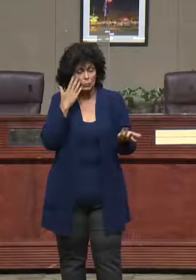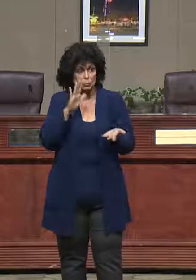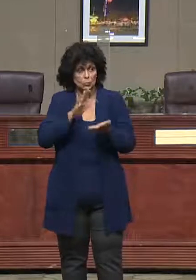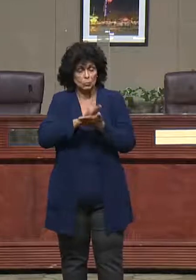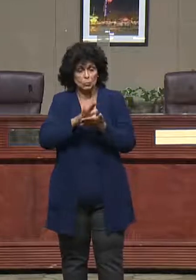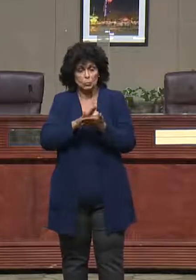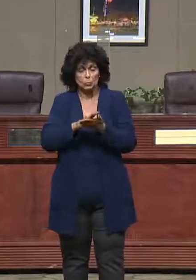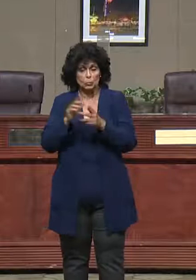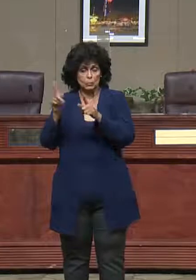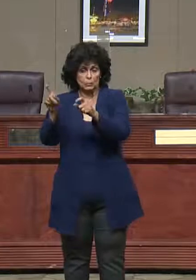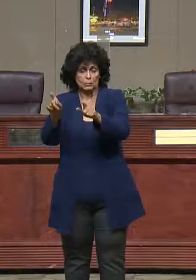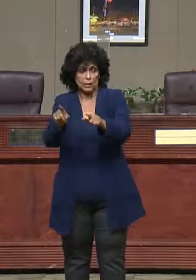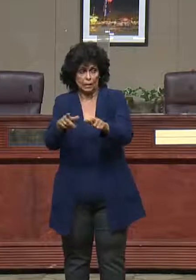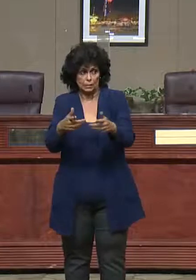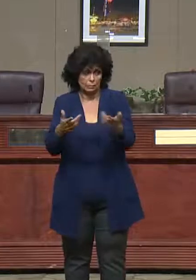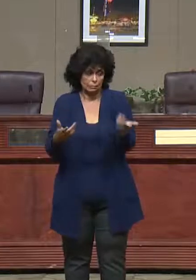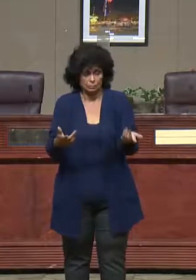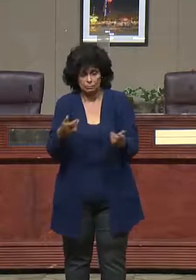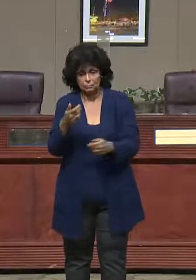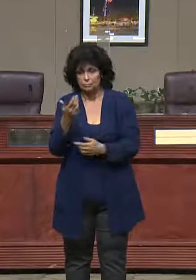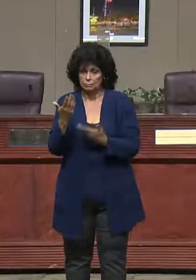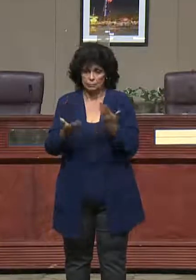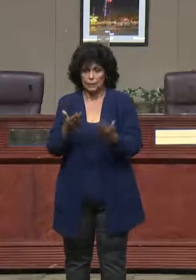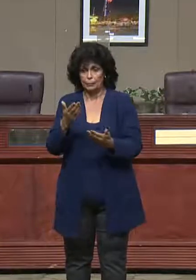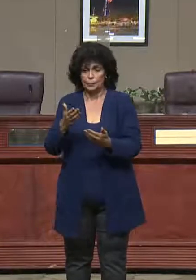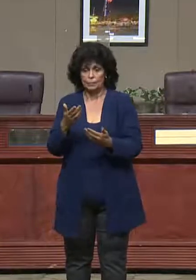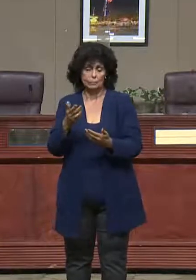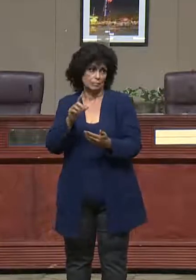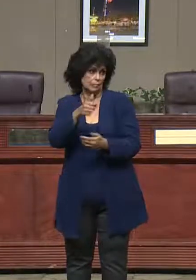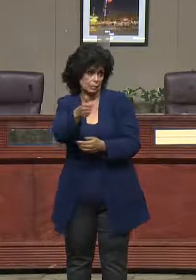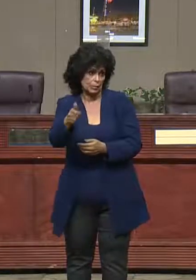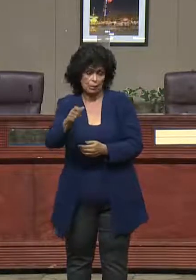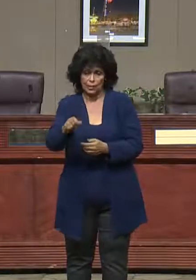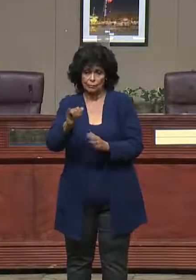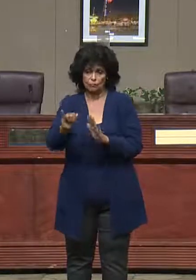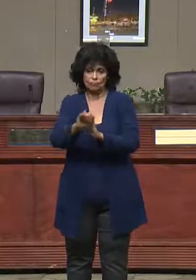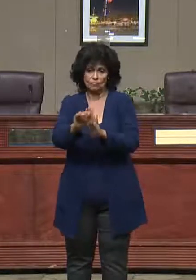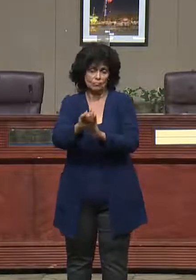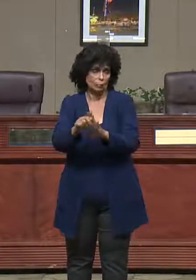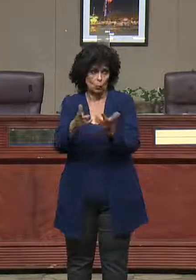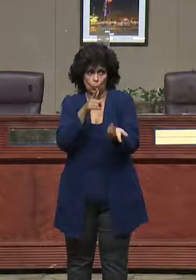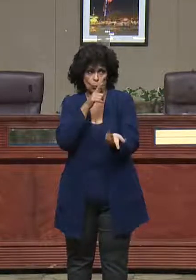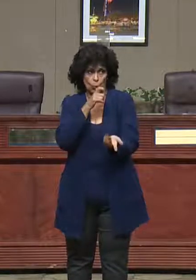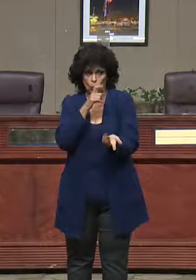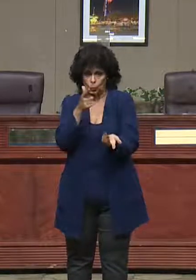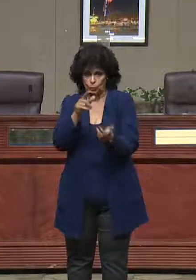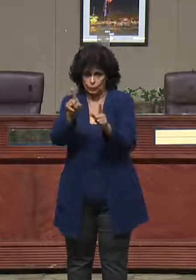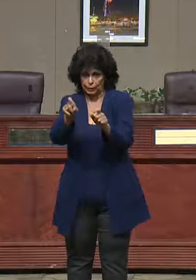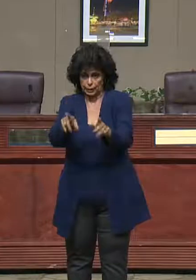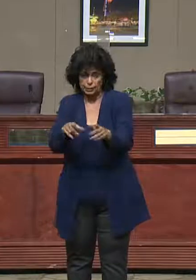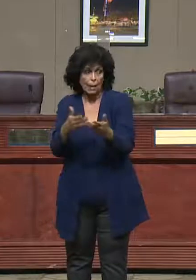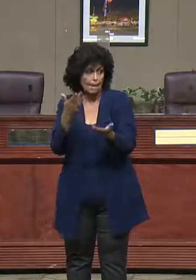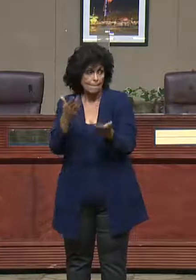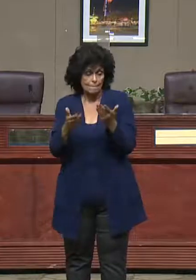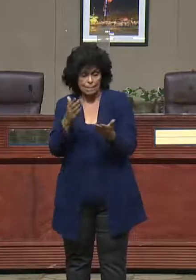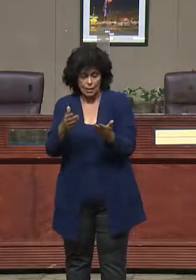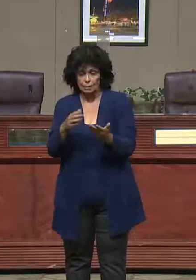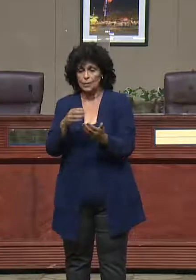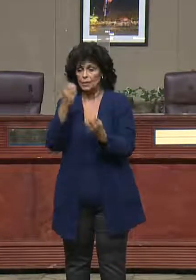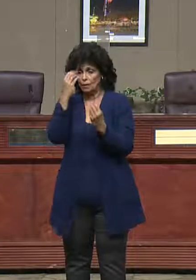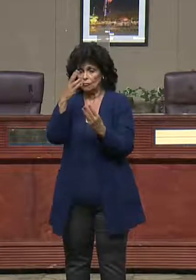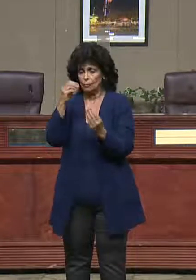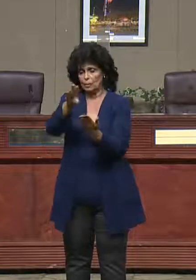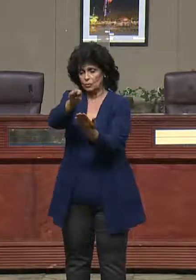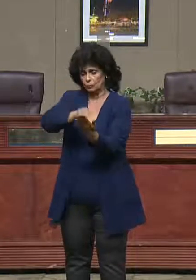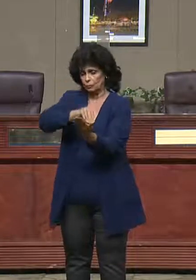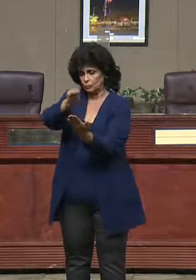come from the school, so there's testing I have to identify. And sometimes the data contain if the person is a student and where they